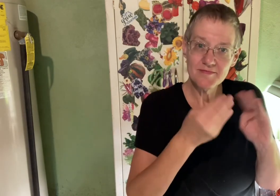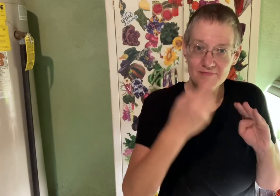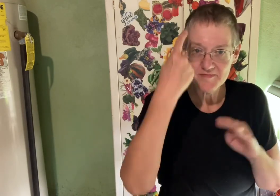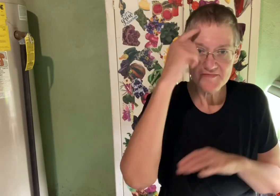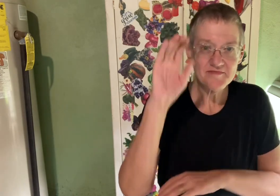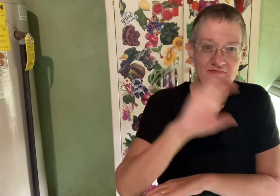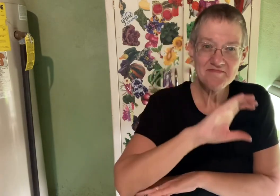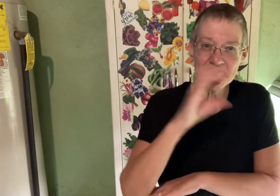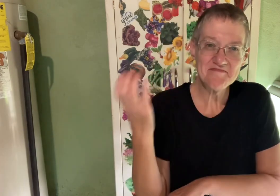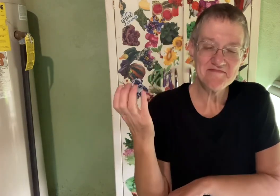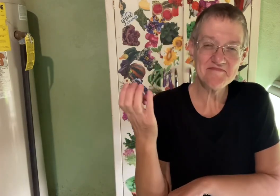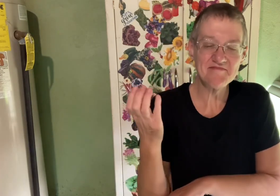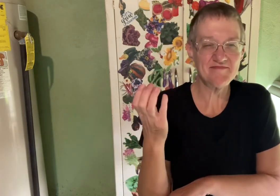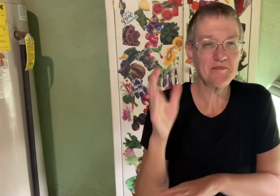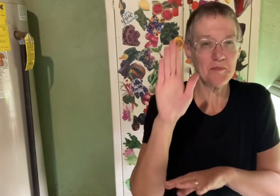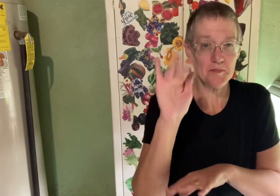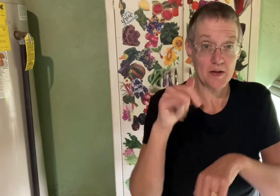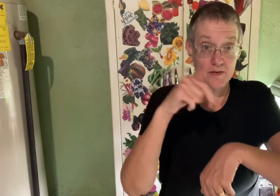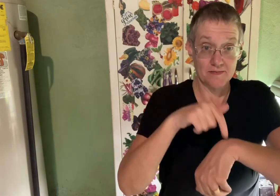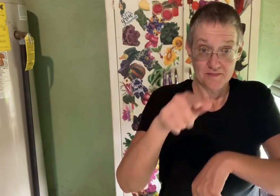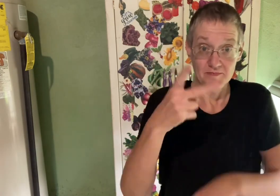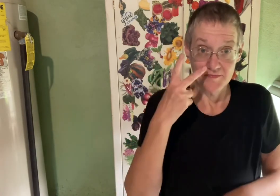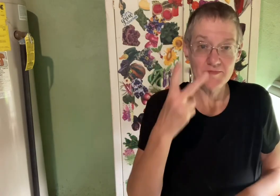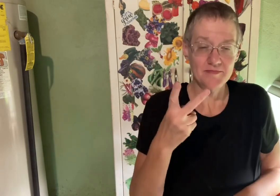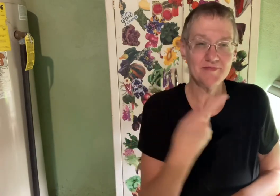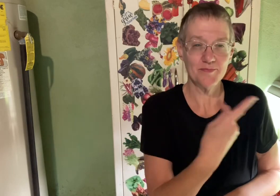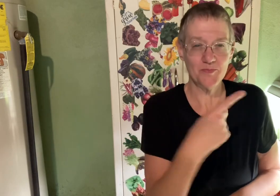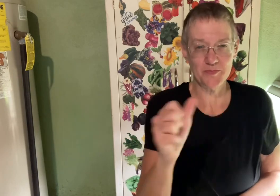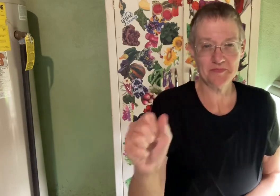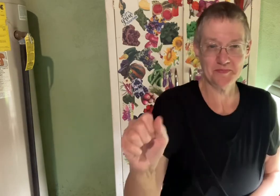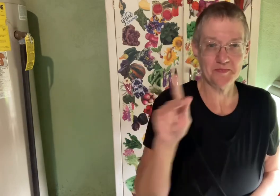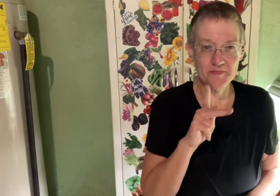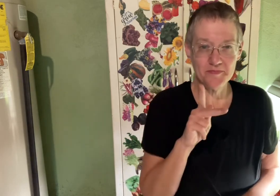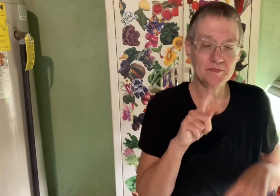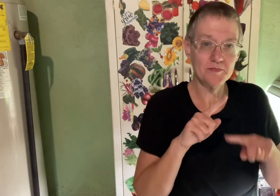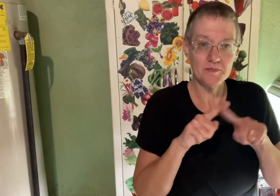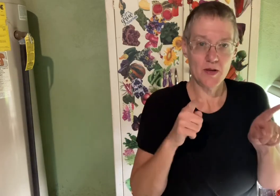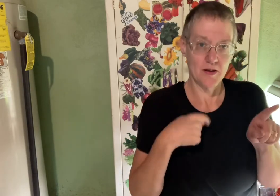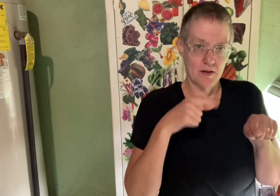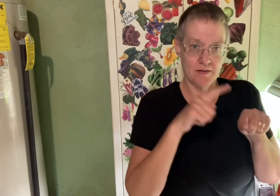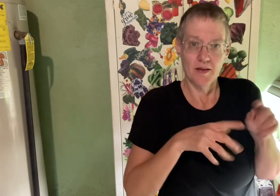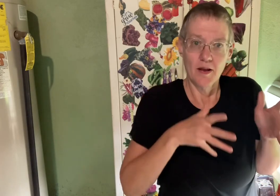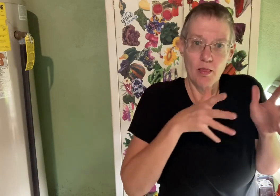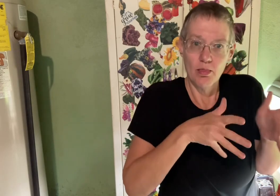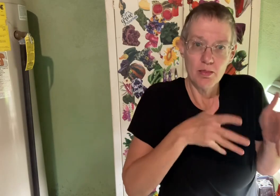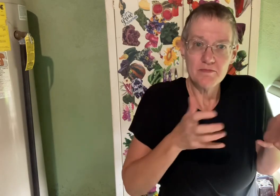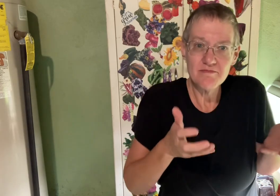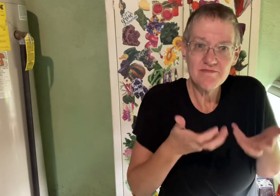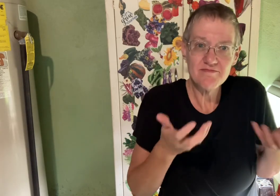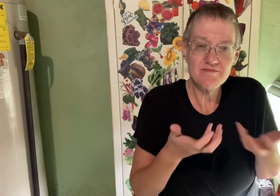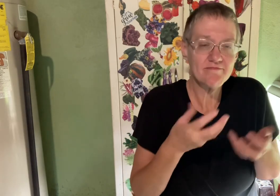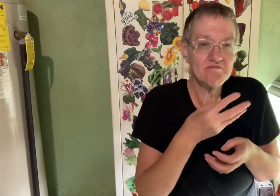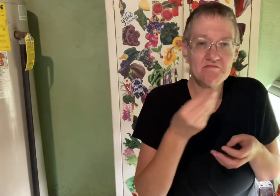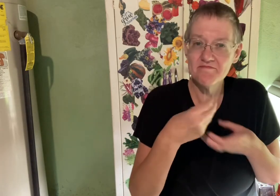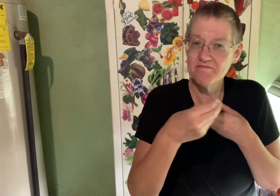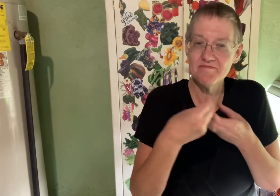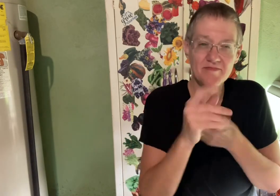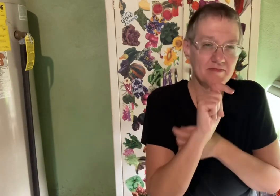of town for Christmas. Now, by the time you see this, we're going to be back. But I can't just leave the